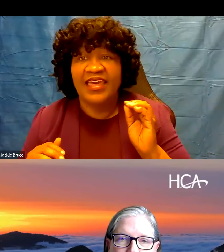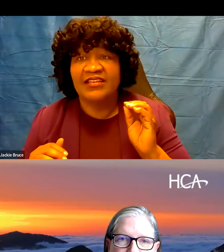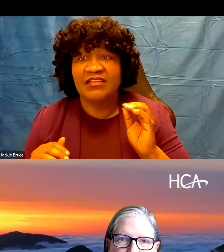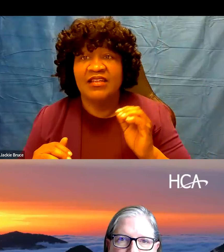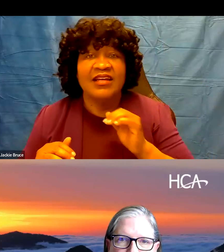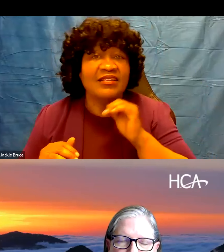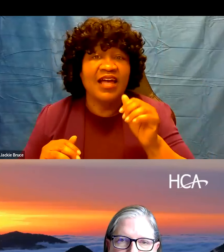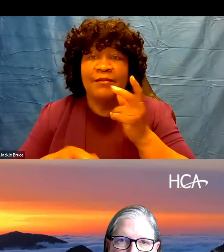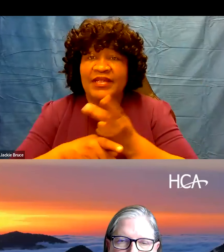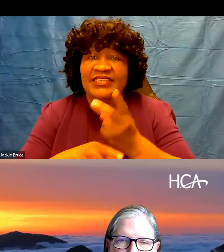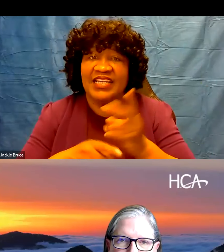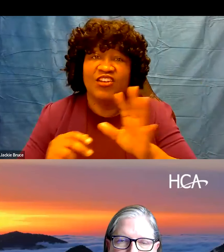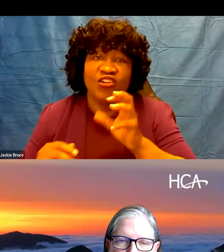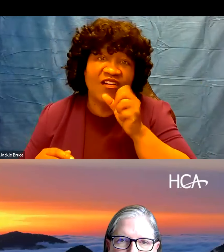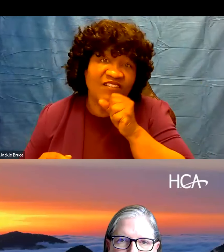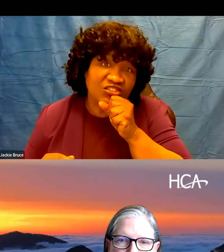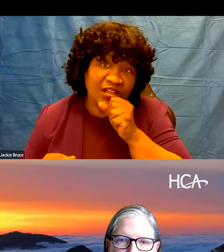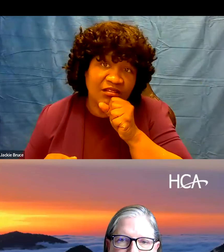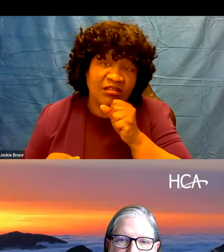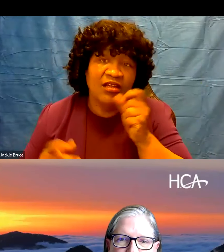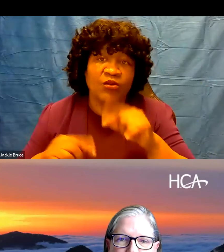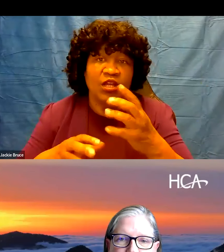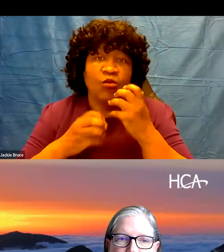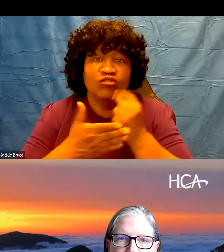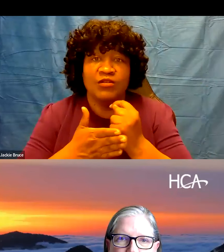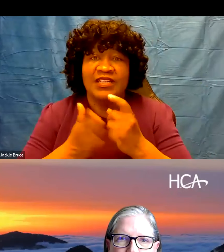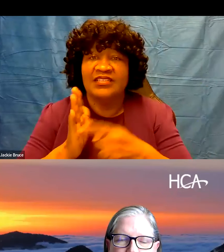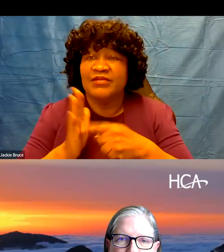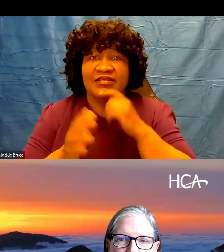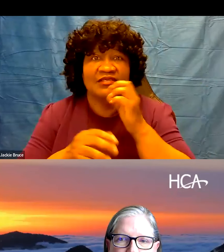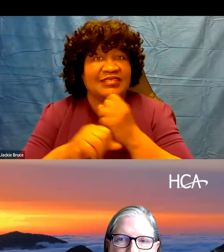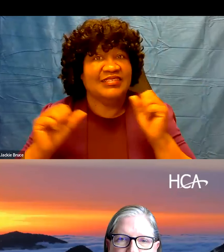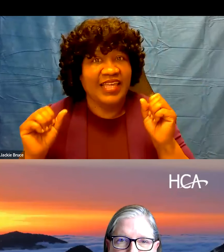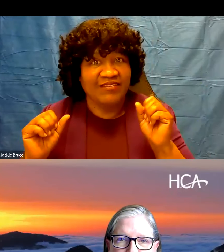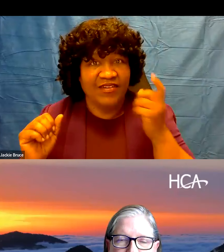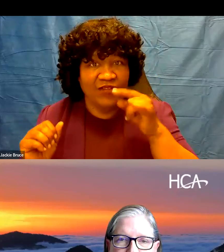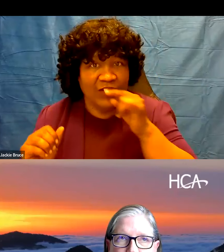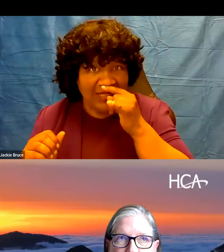not maintaining their confidentiality and seeking treatment. Sometimes it's not safe for